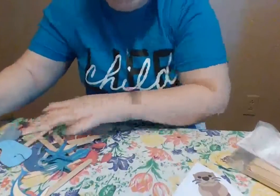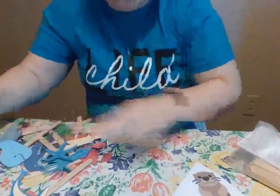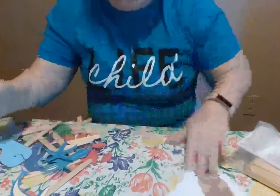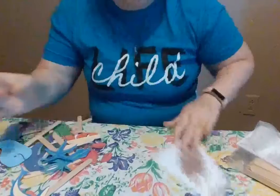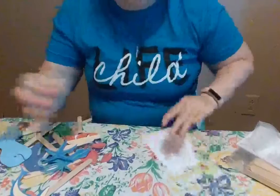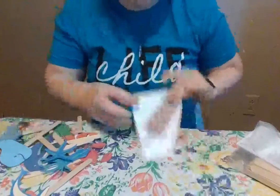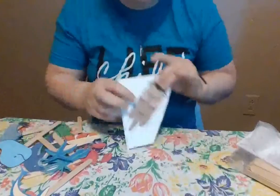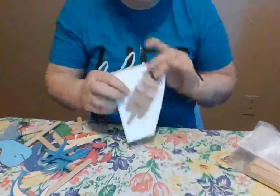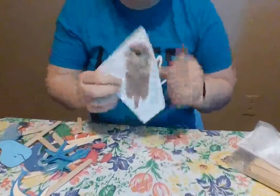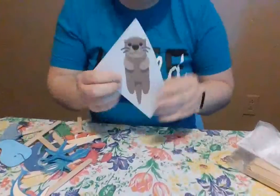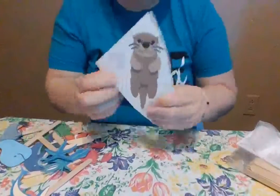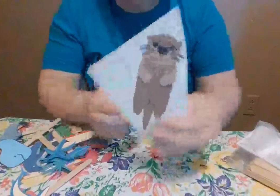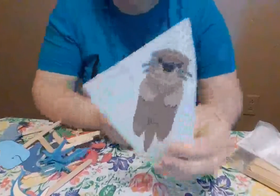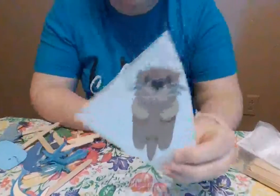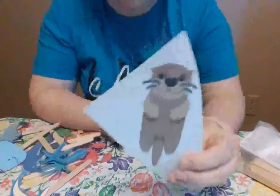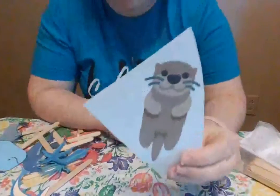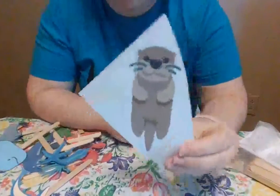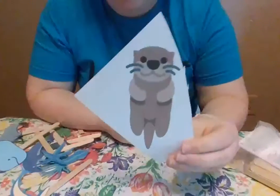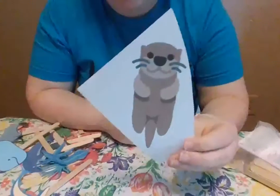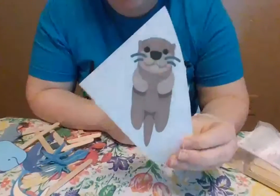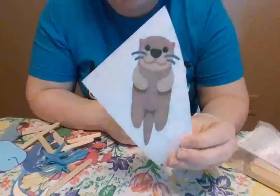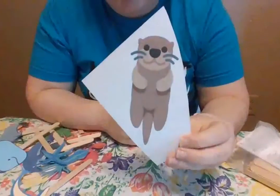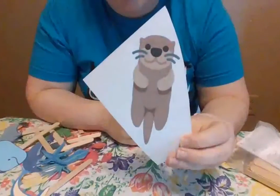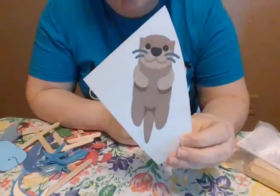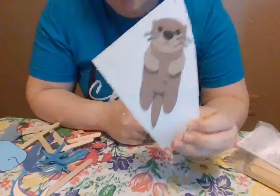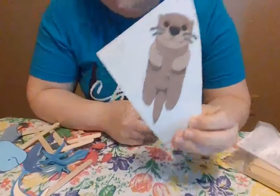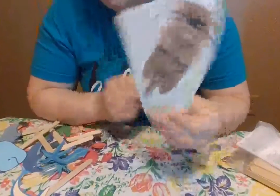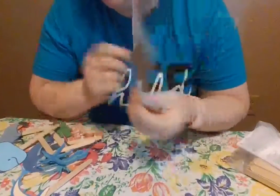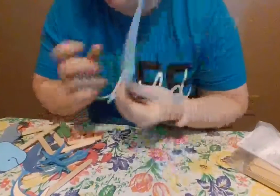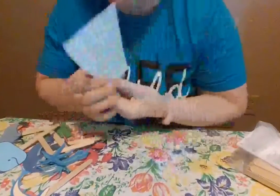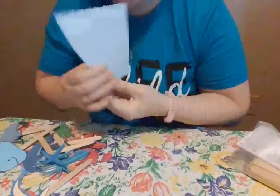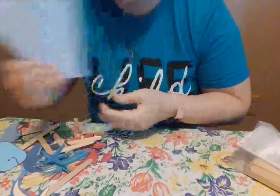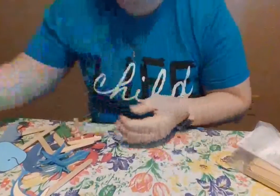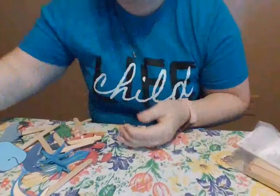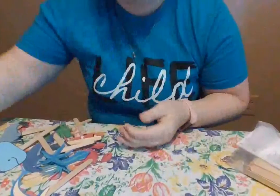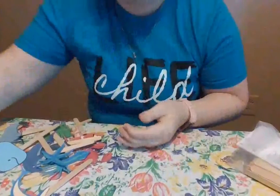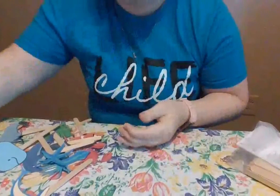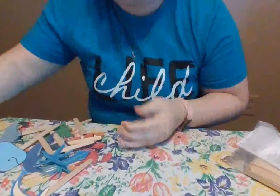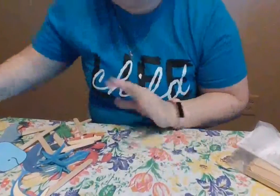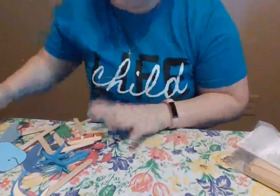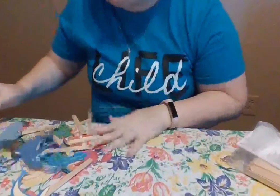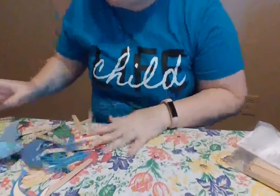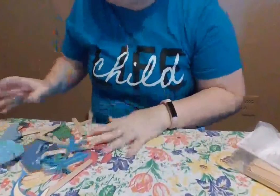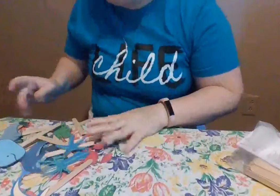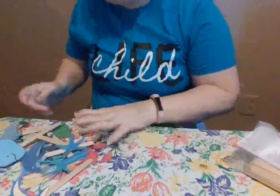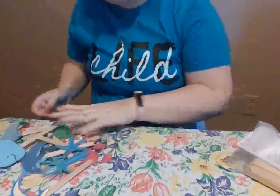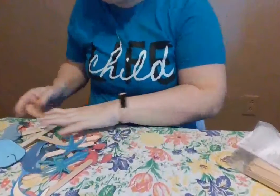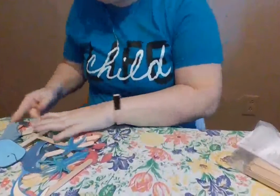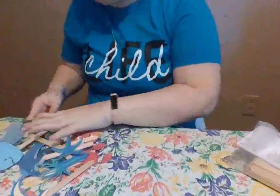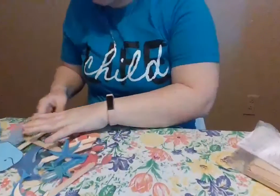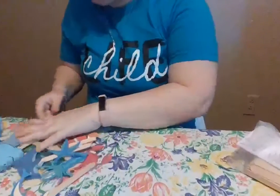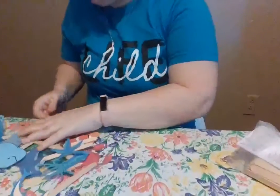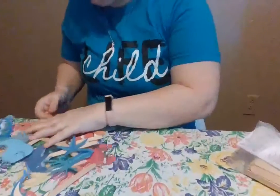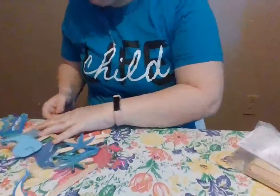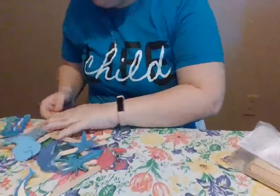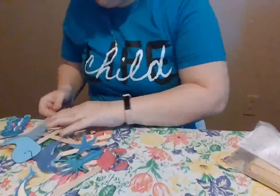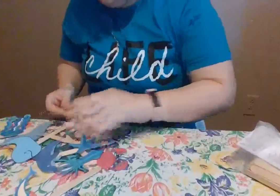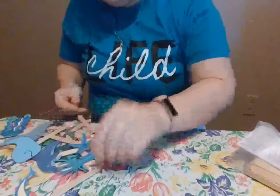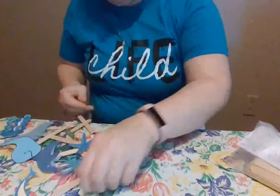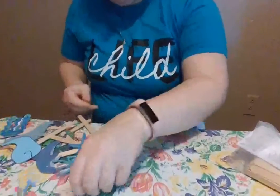get a chance to cut out our otter today, but that's okay. It happens. So I have